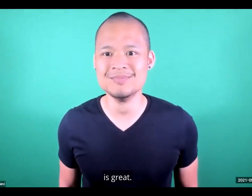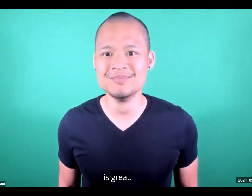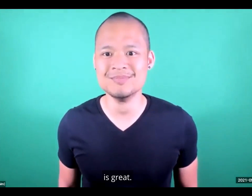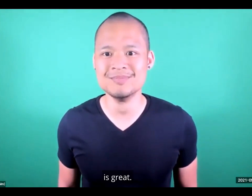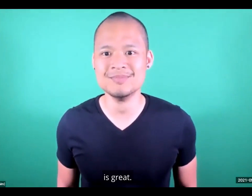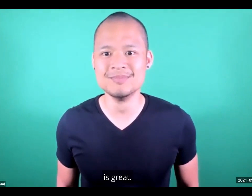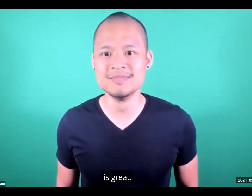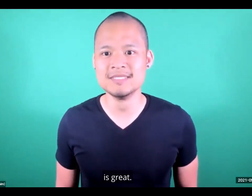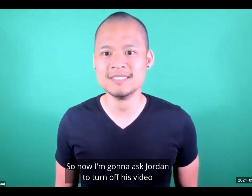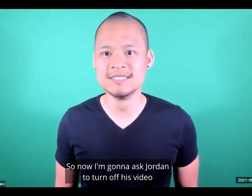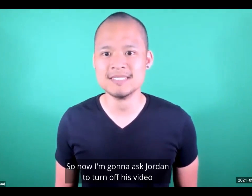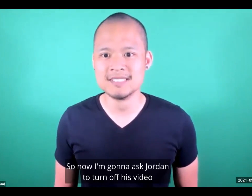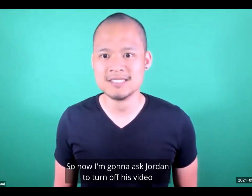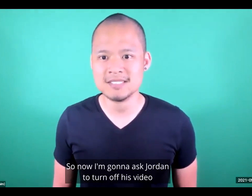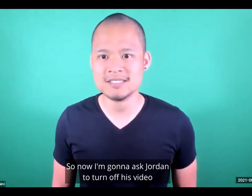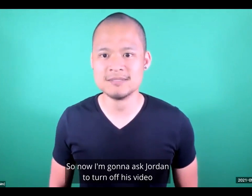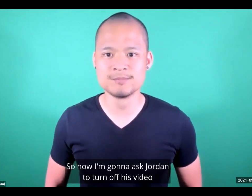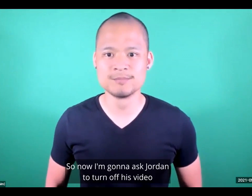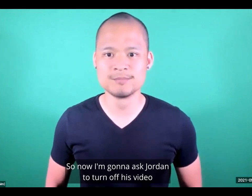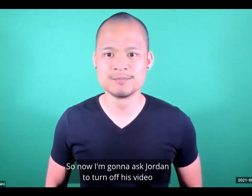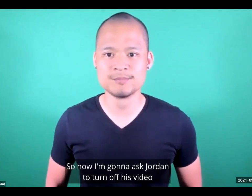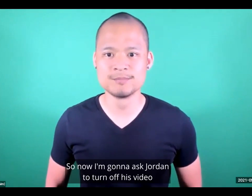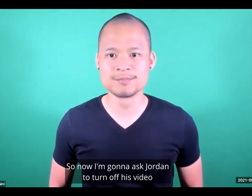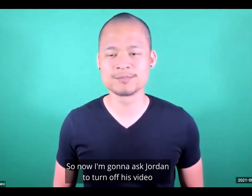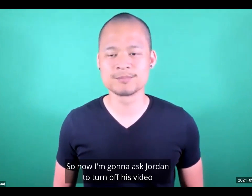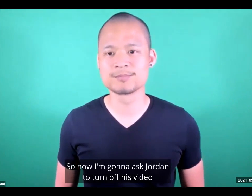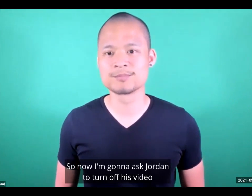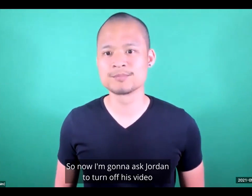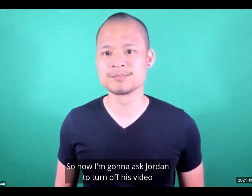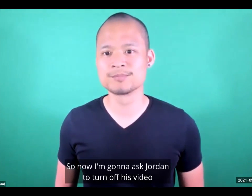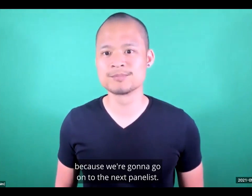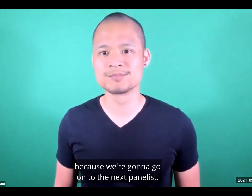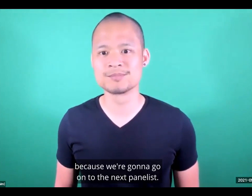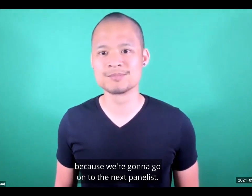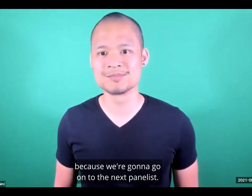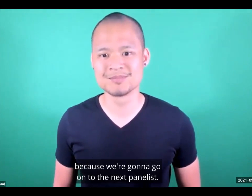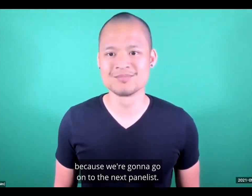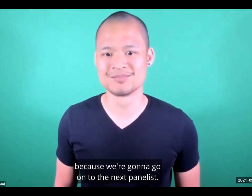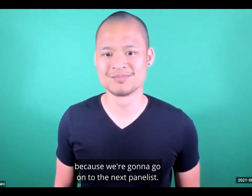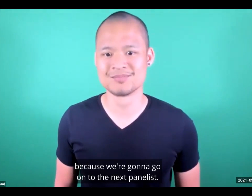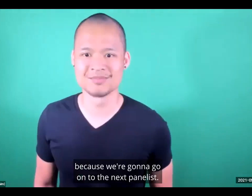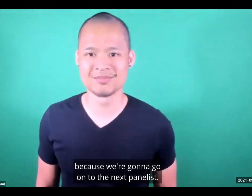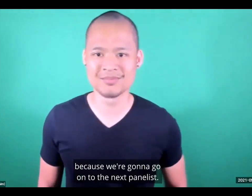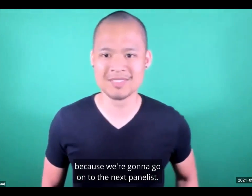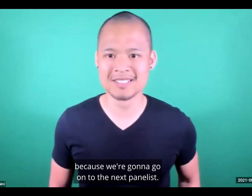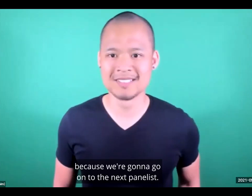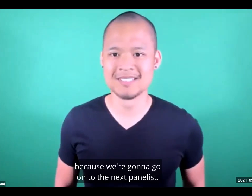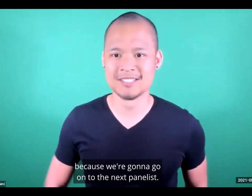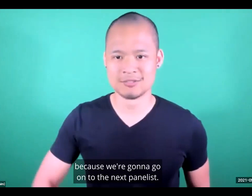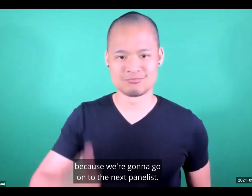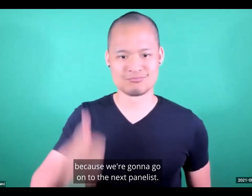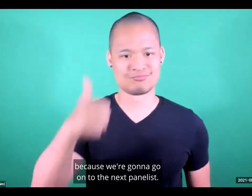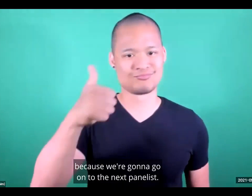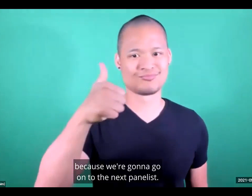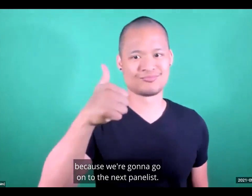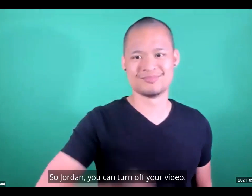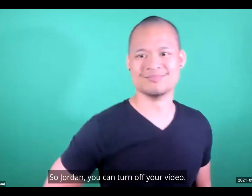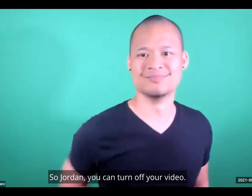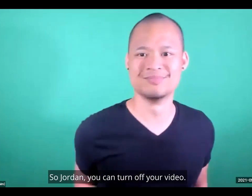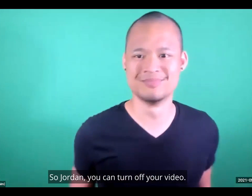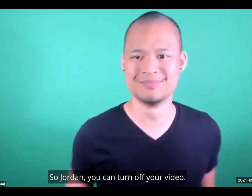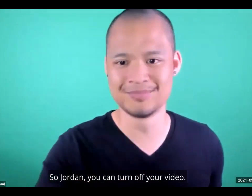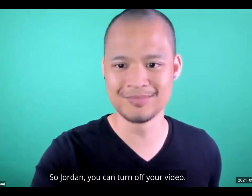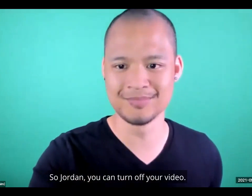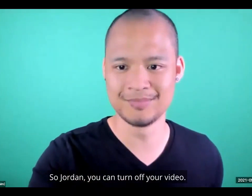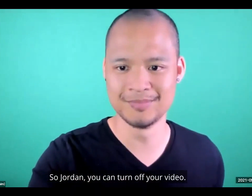great. So now I'm going to ask Jordan to turn off his video, because we're going to go on to the next panelist.